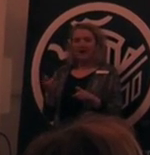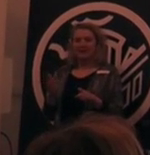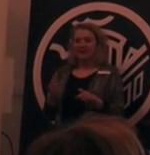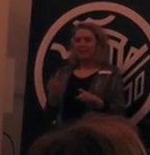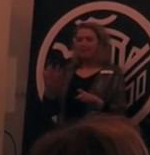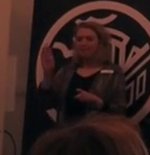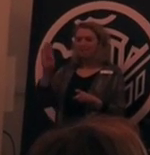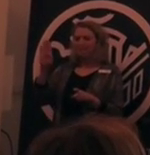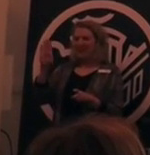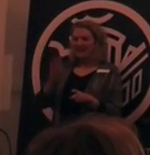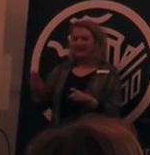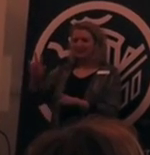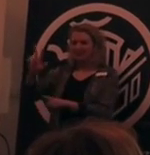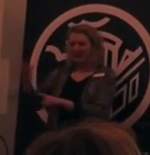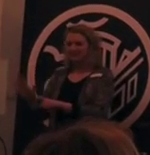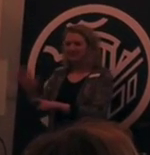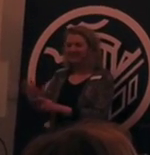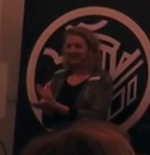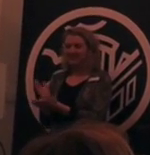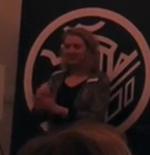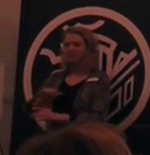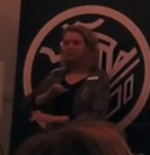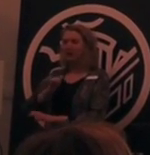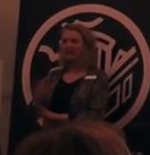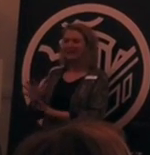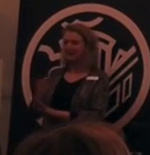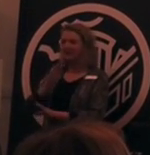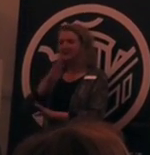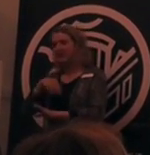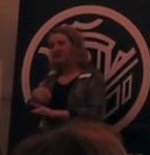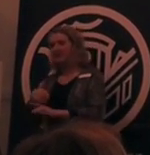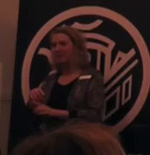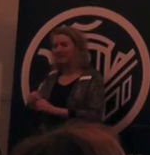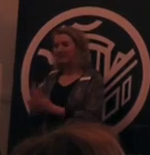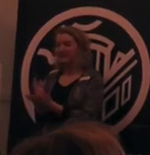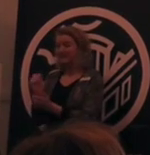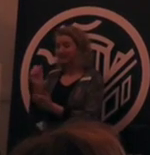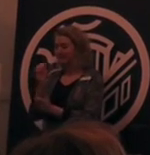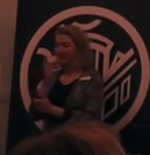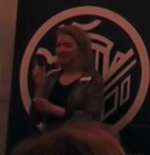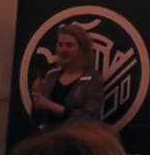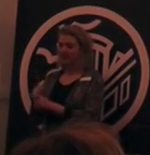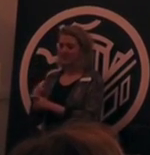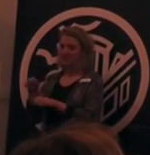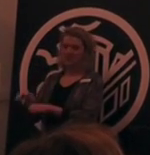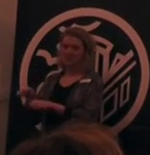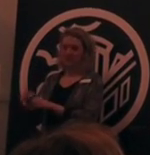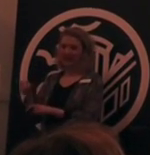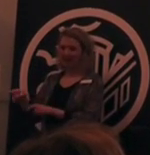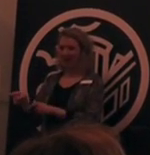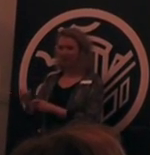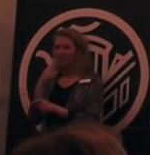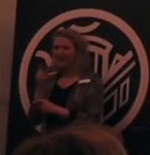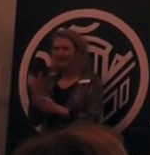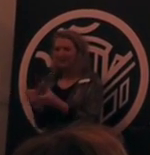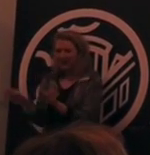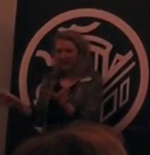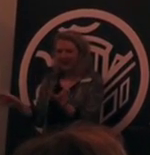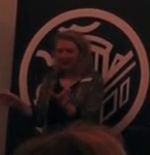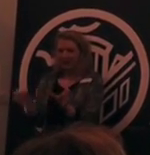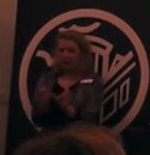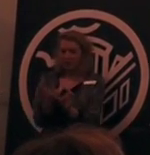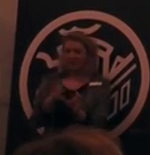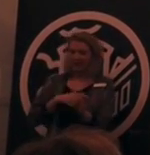Pride was not as bad as Hungary, but about half of the people there would love to tear you apart. And the other half of the people kind of wave at